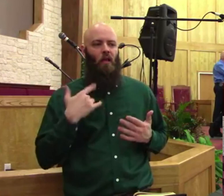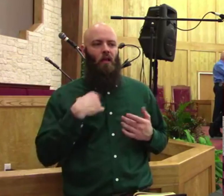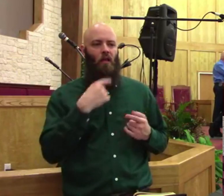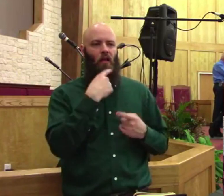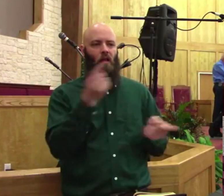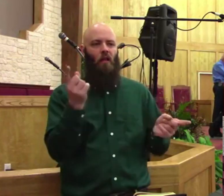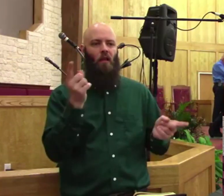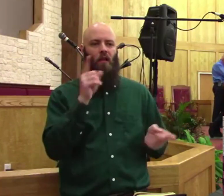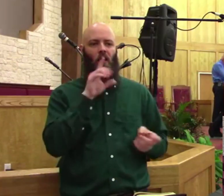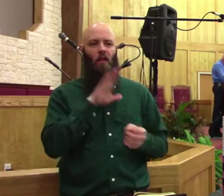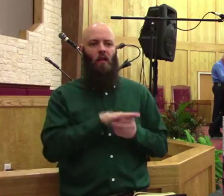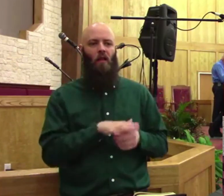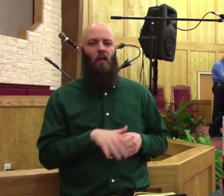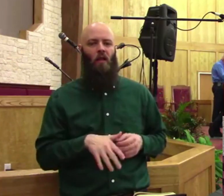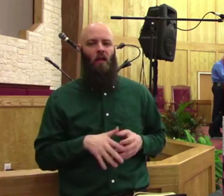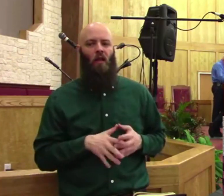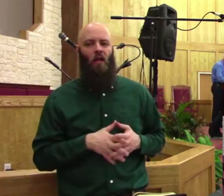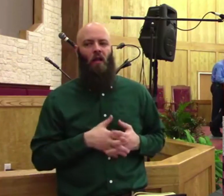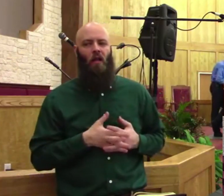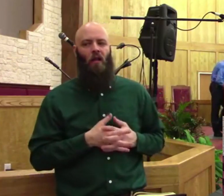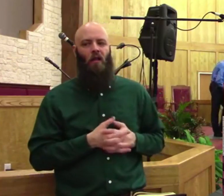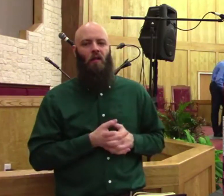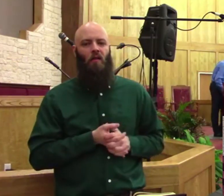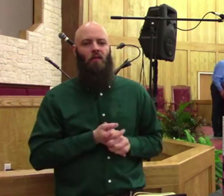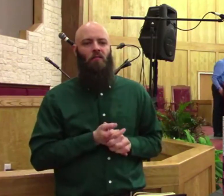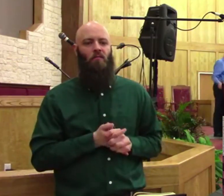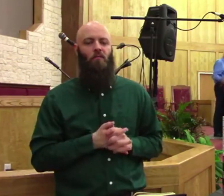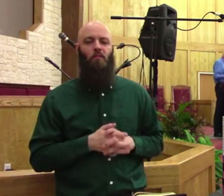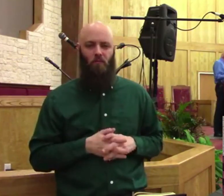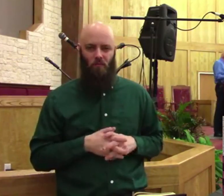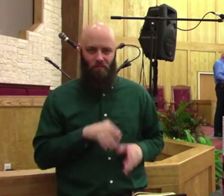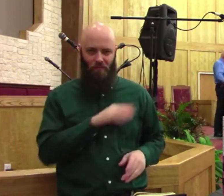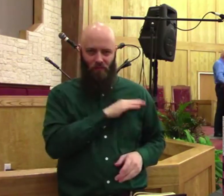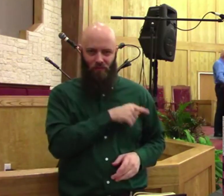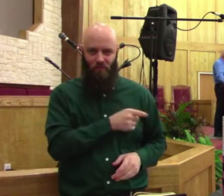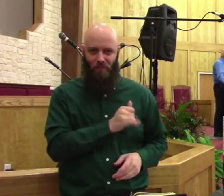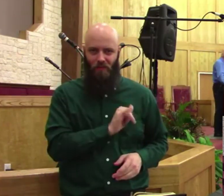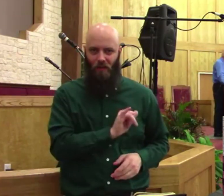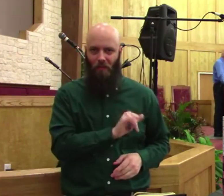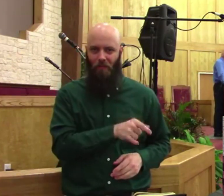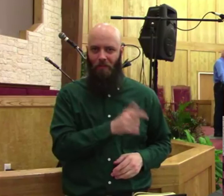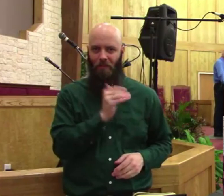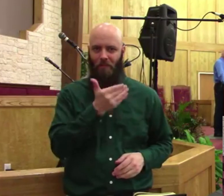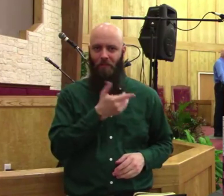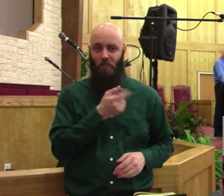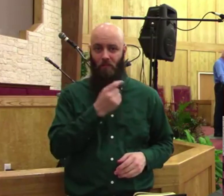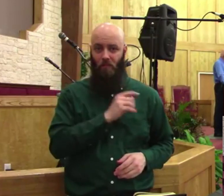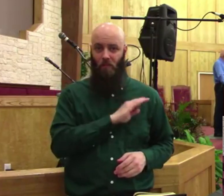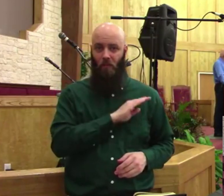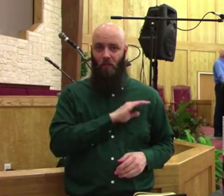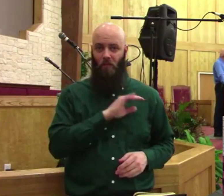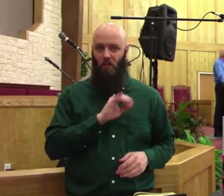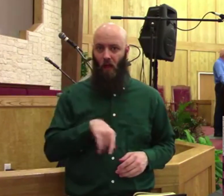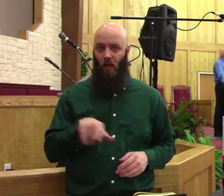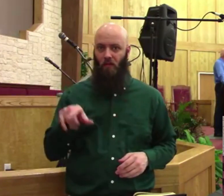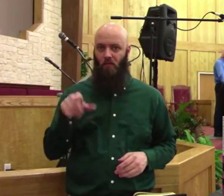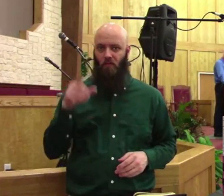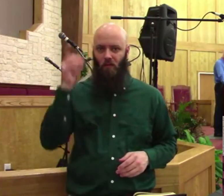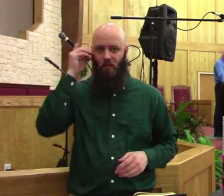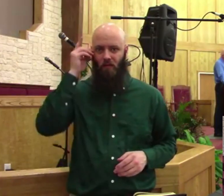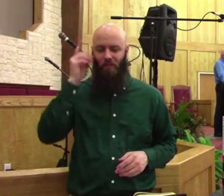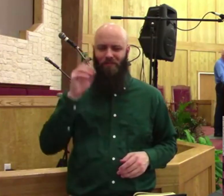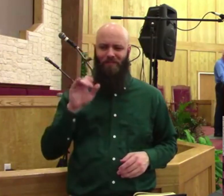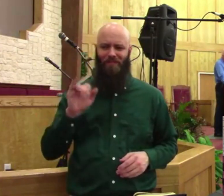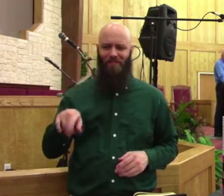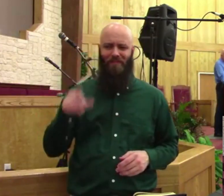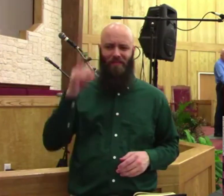oath. I think Belshazzar is in the same situation. You can imagine Belshazzar, that Daniel, the